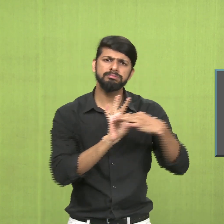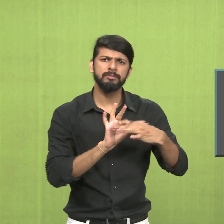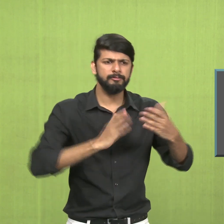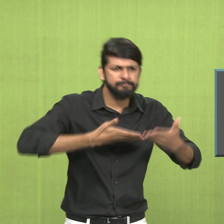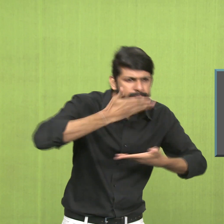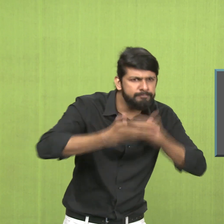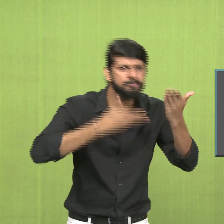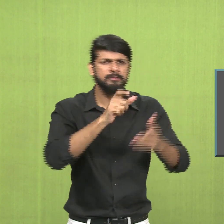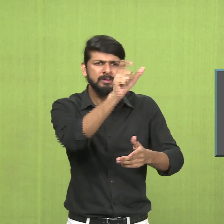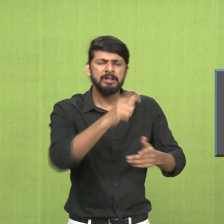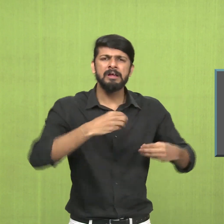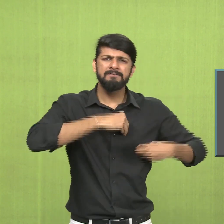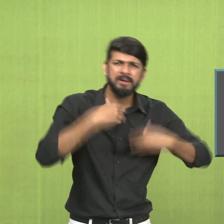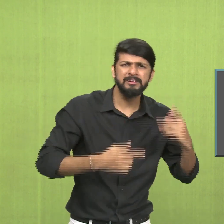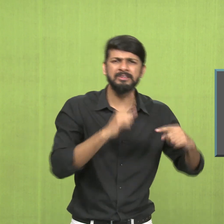society to ensure the